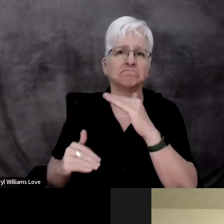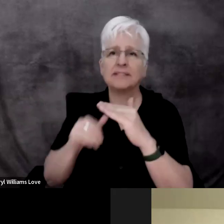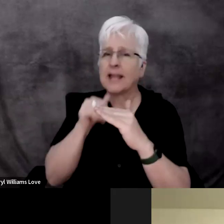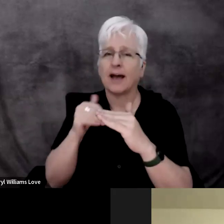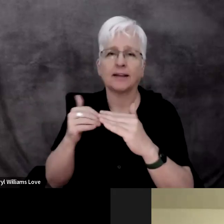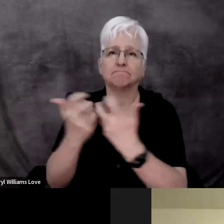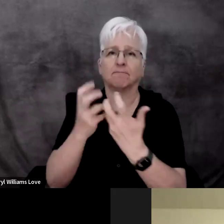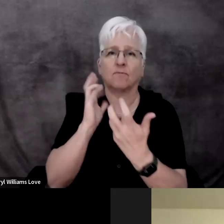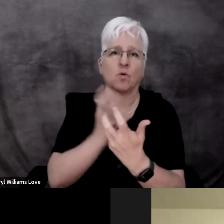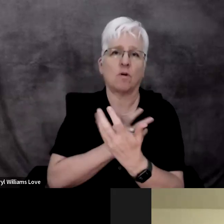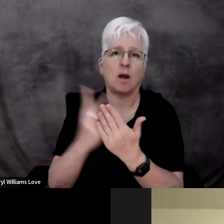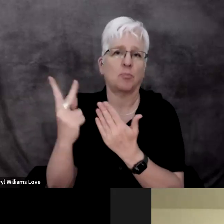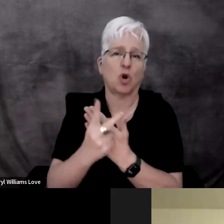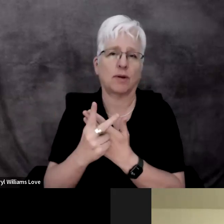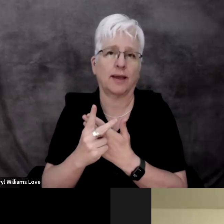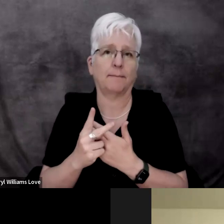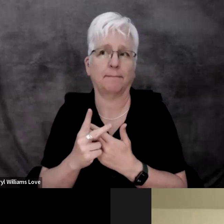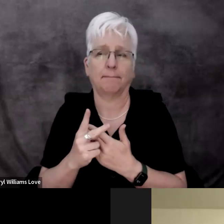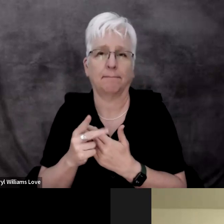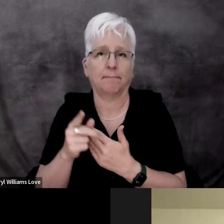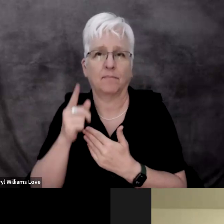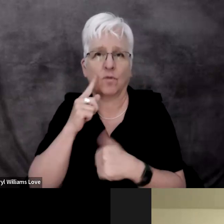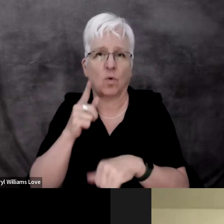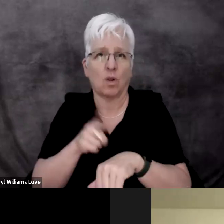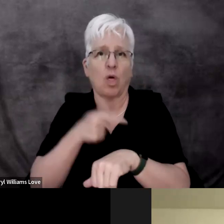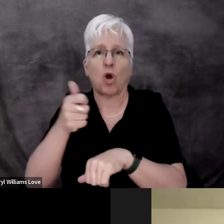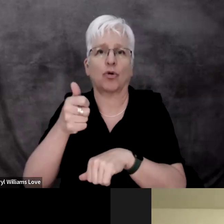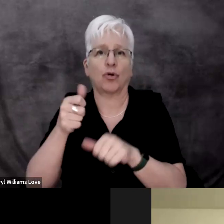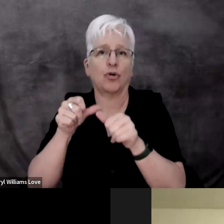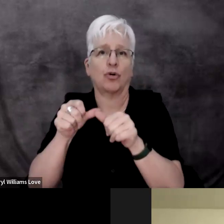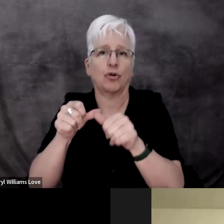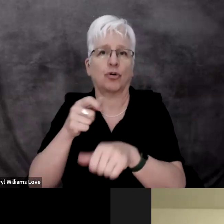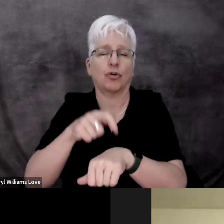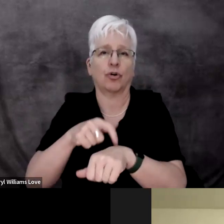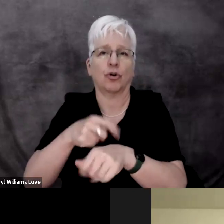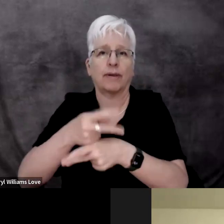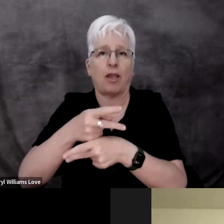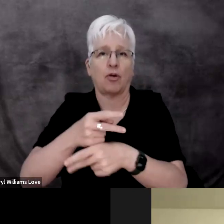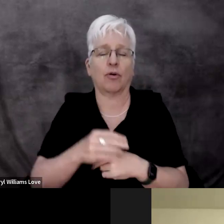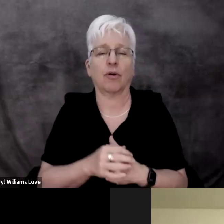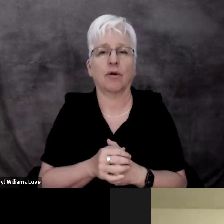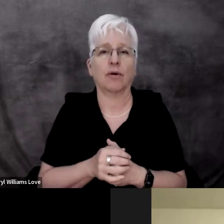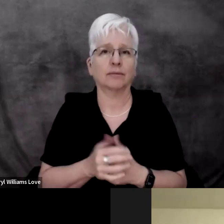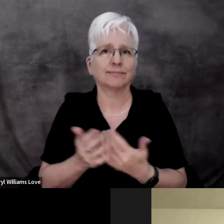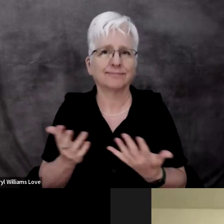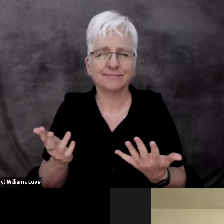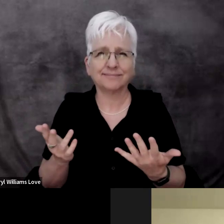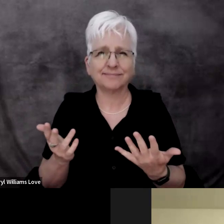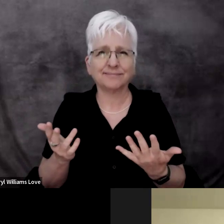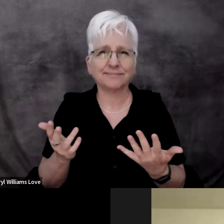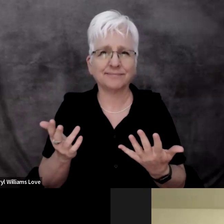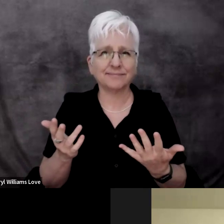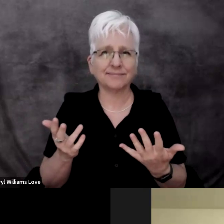that has longer term care, and I don't know